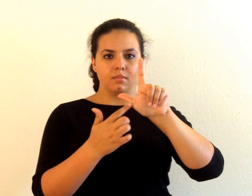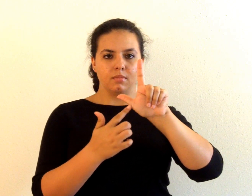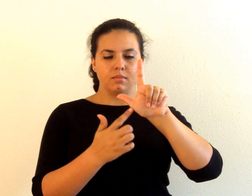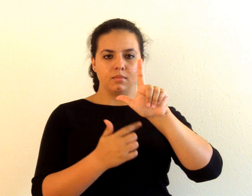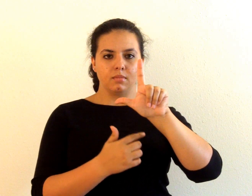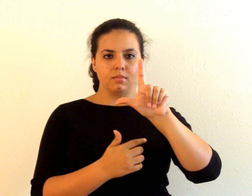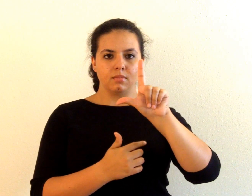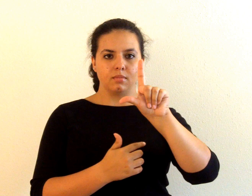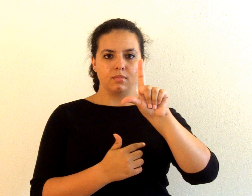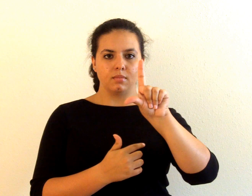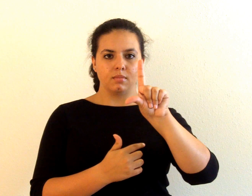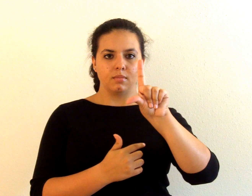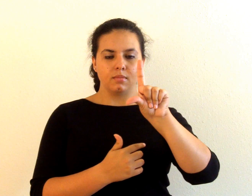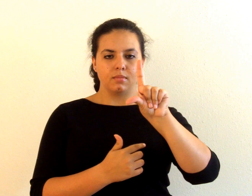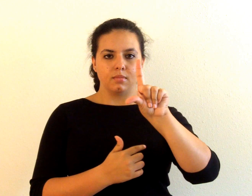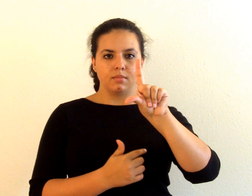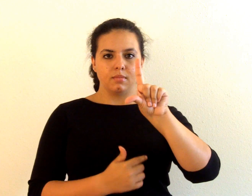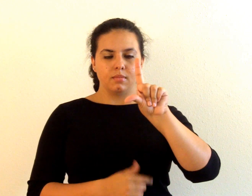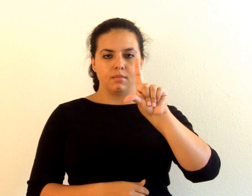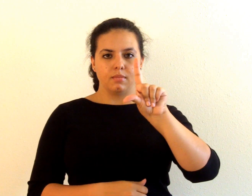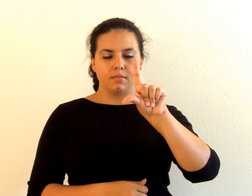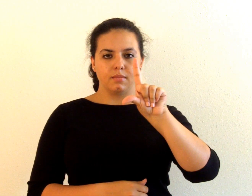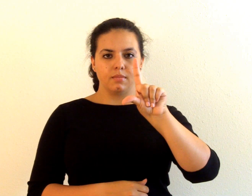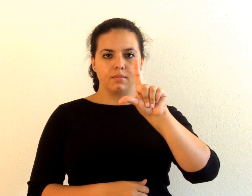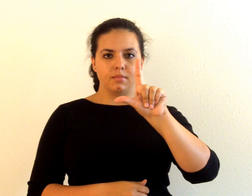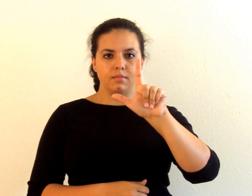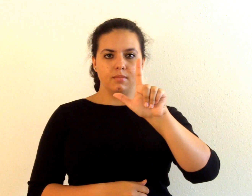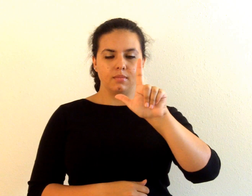jointed, don't go all weird with it. Just make a pretty L.